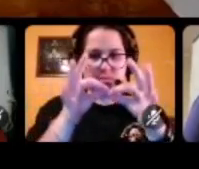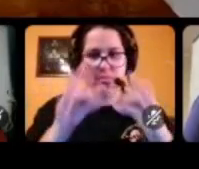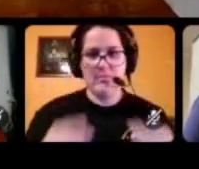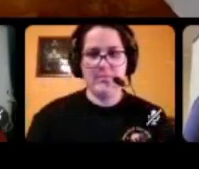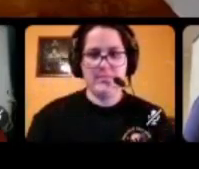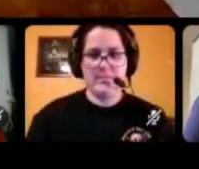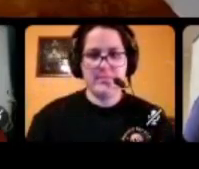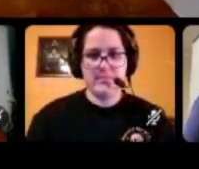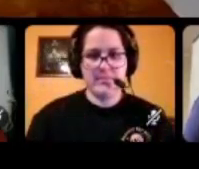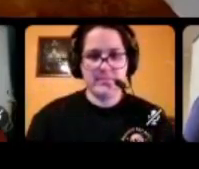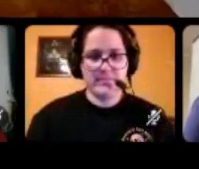important.